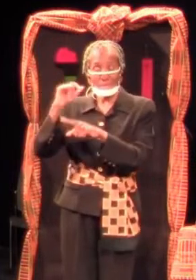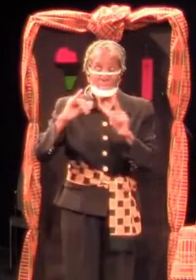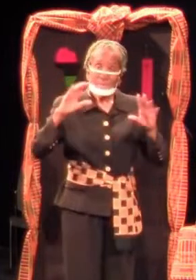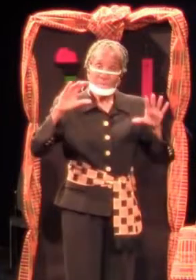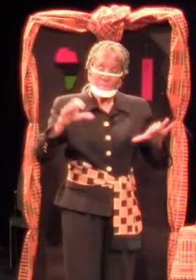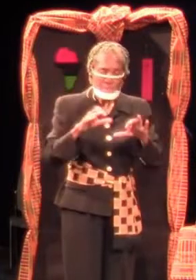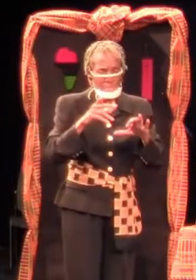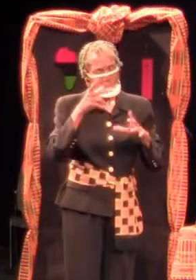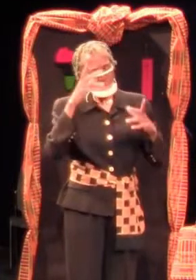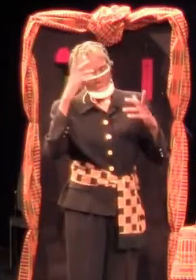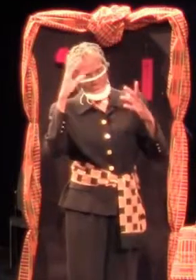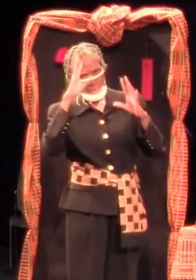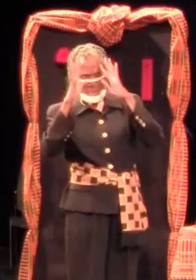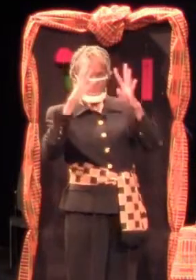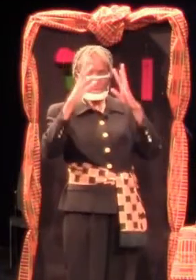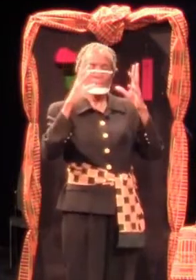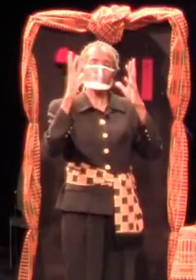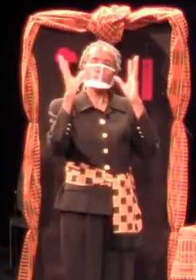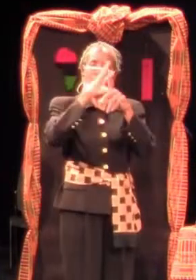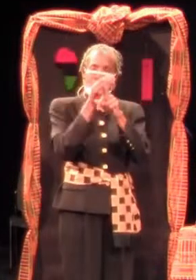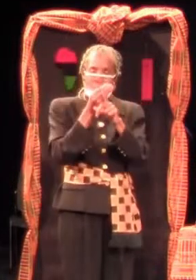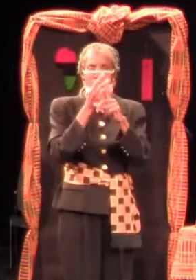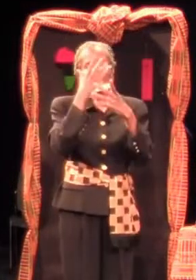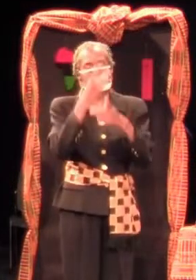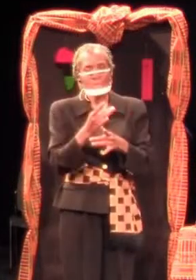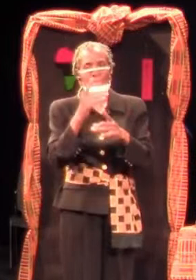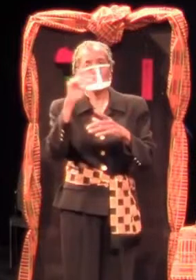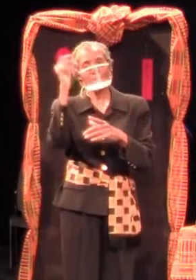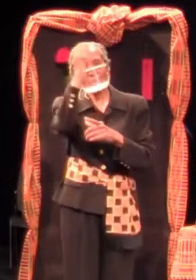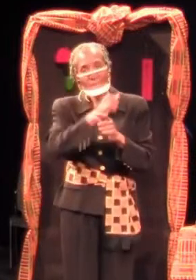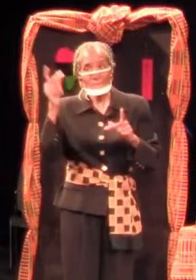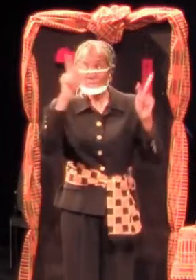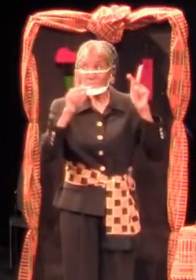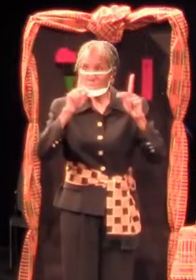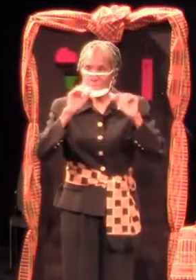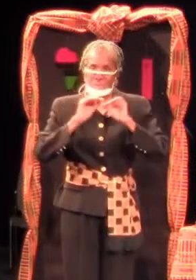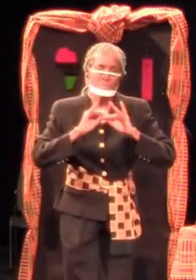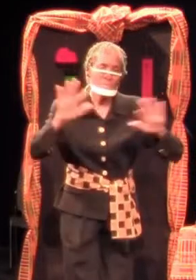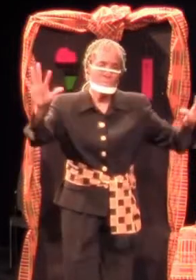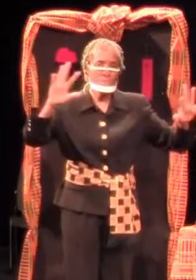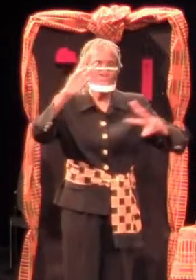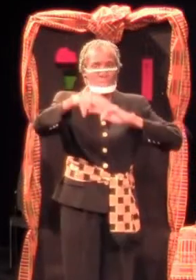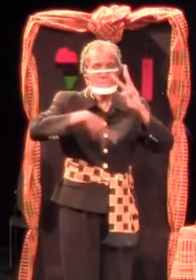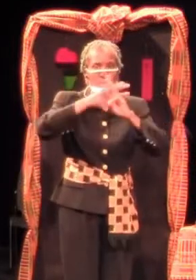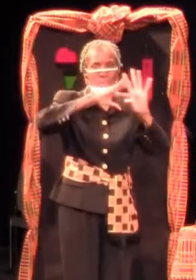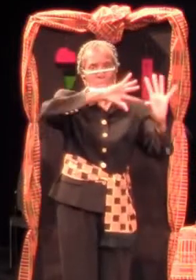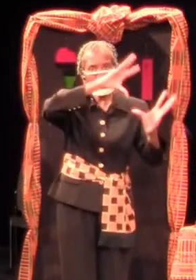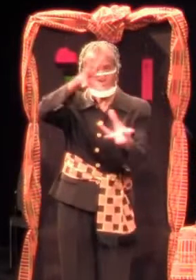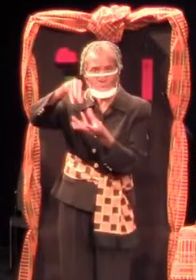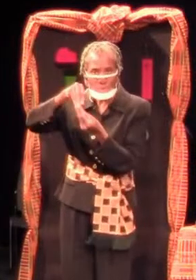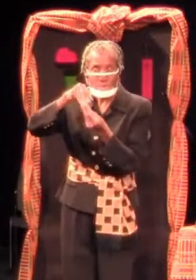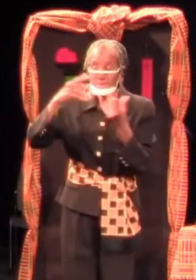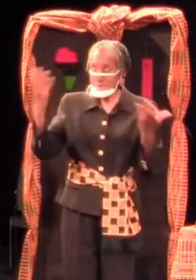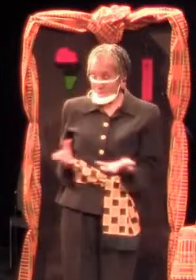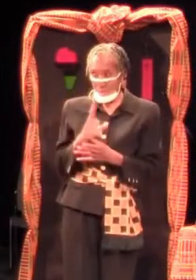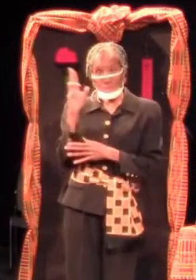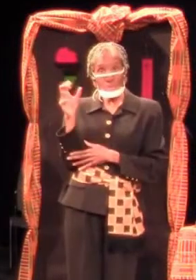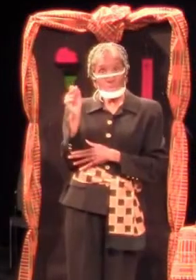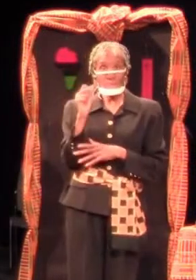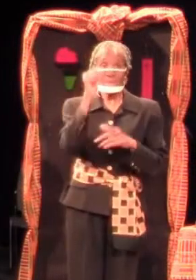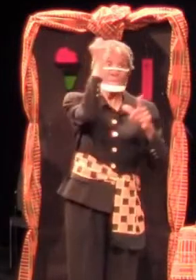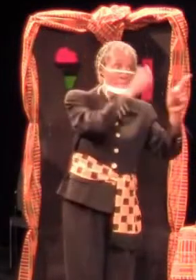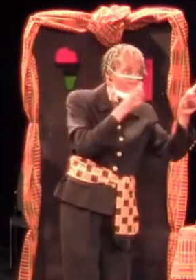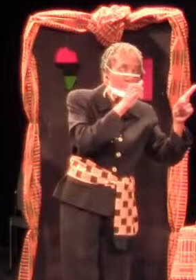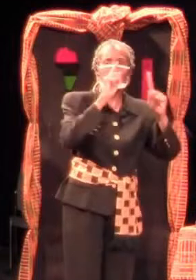the common history, culture, interest, and struggle of African people. So not just African people here on the continent